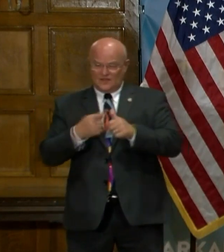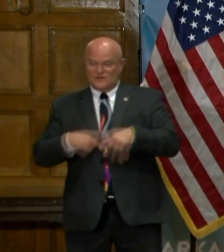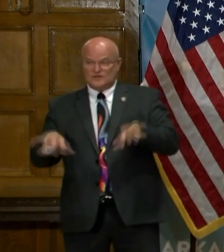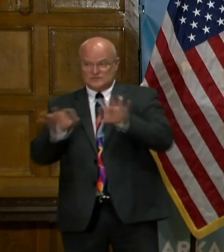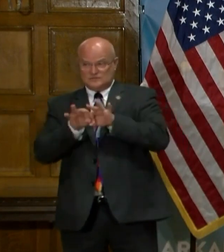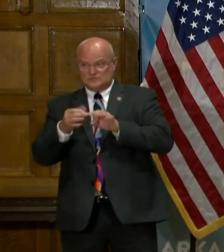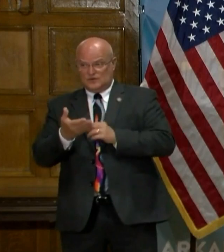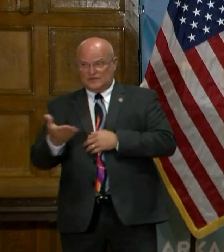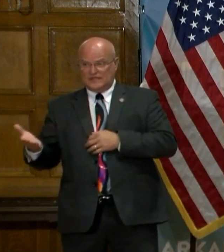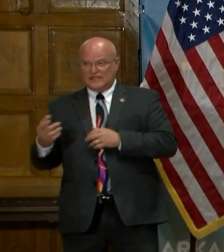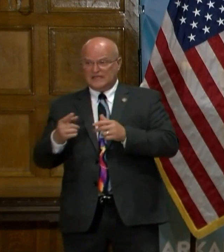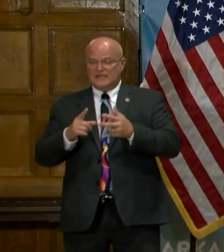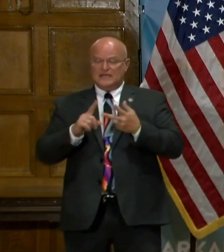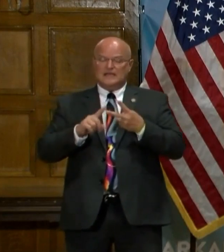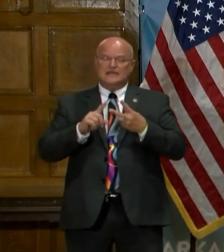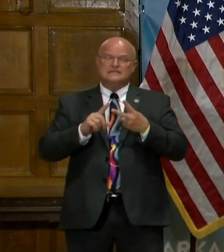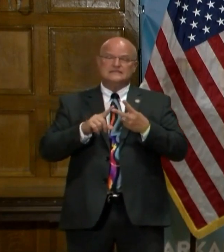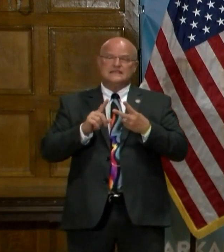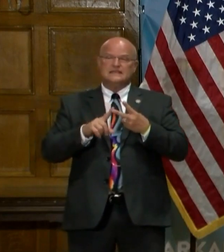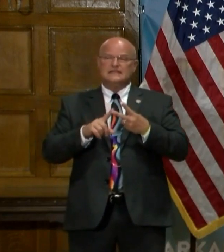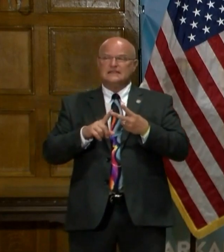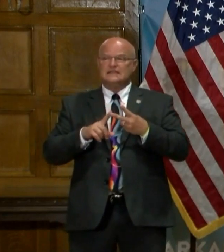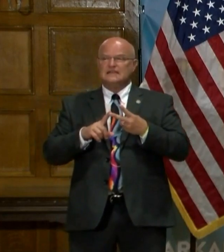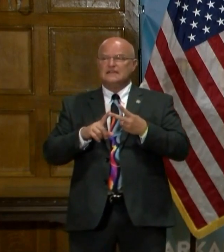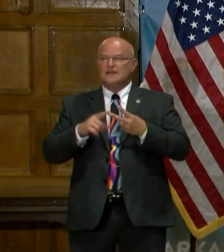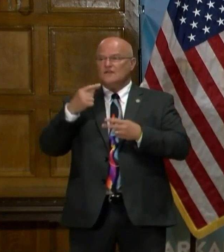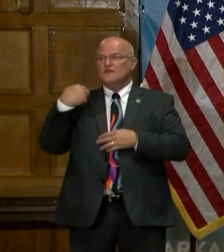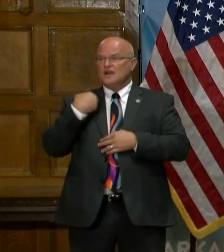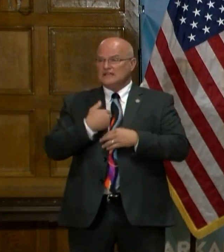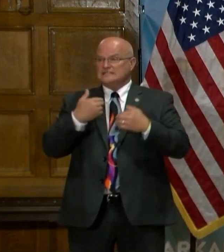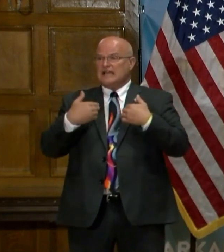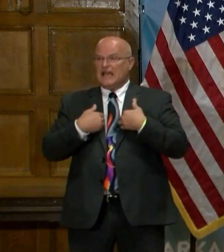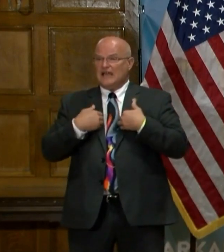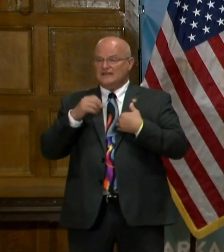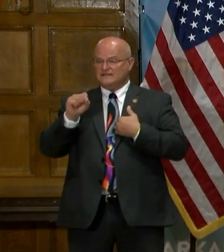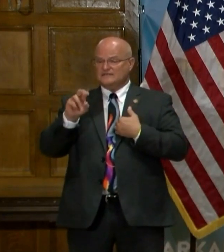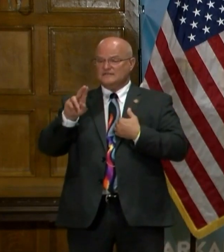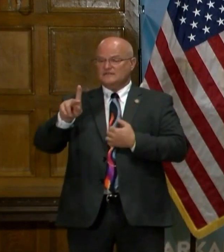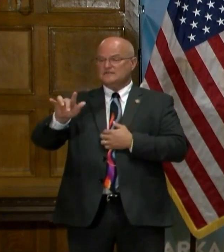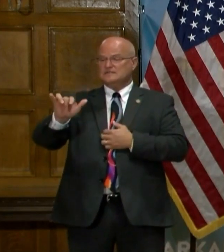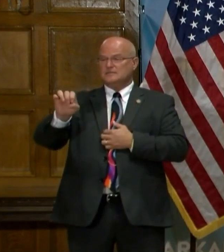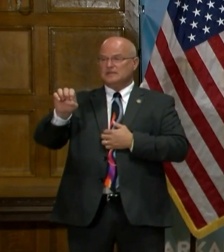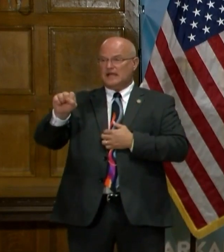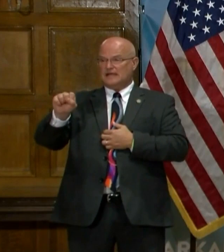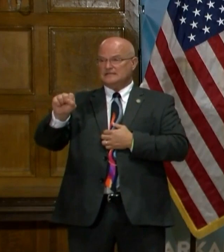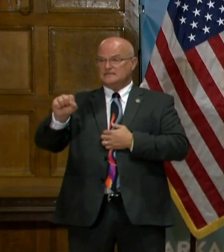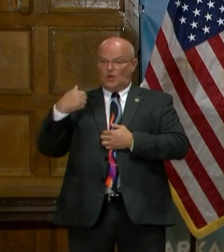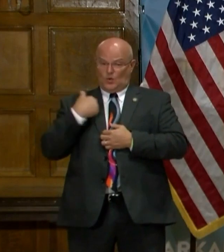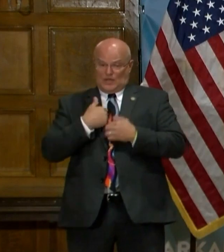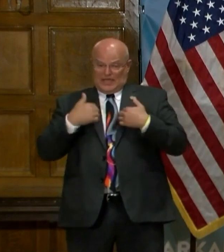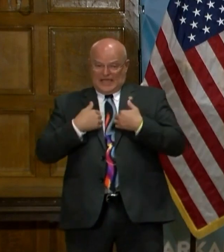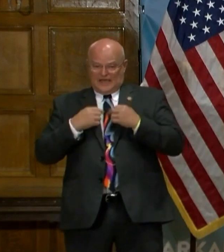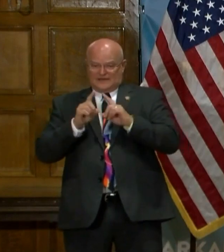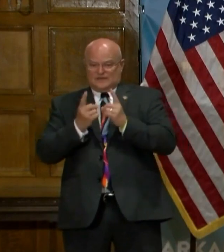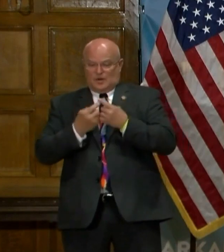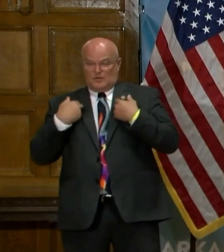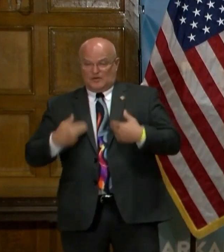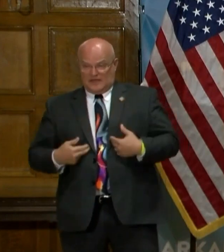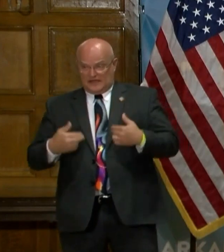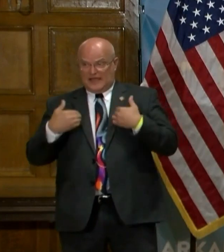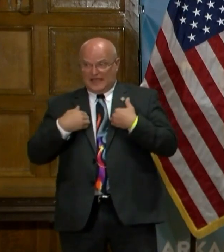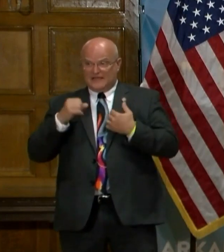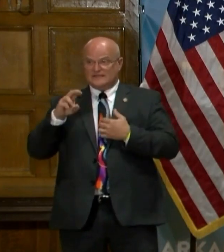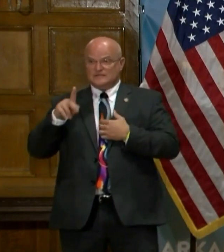critical element. And then the second part of it is for us to have the supplies. We have the supplies within the Department of Health to do